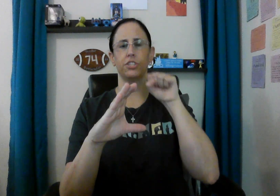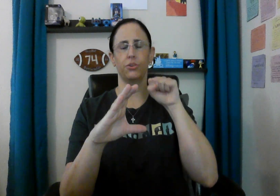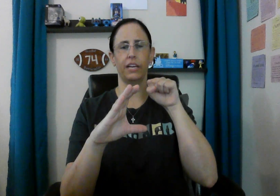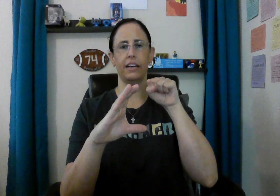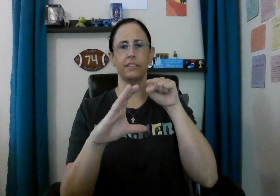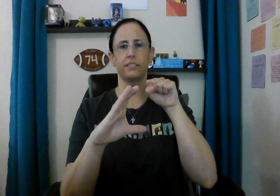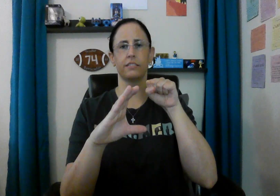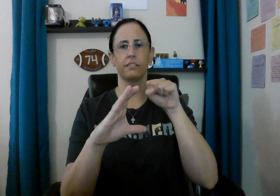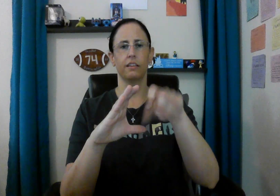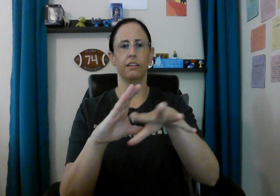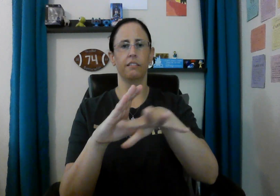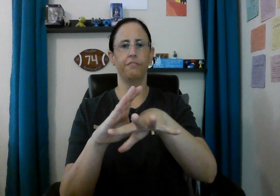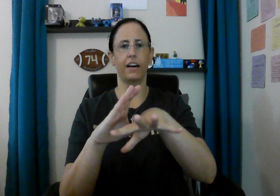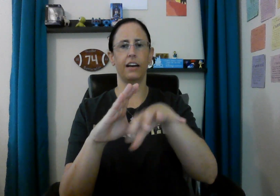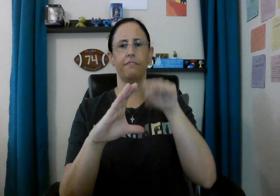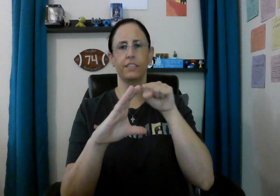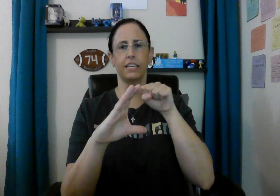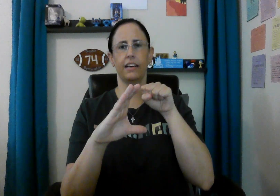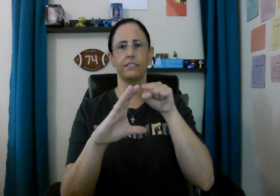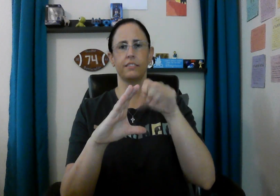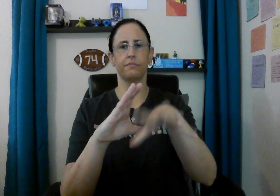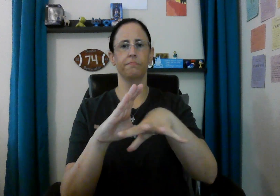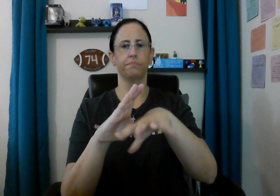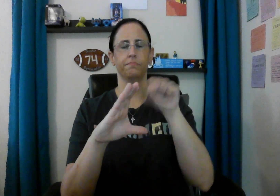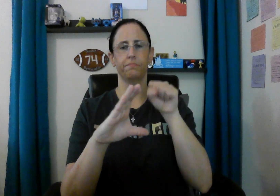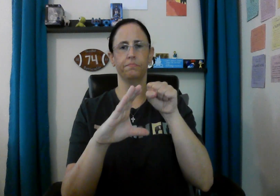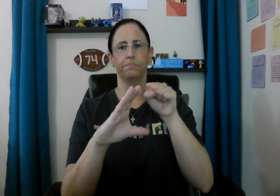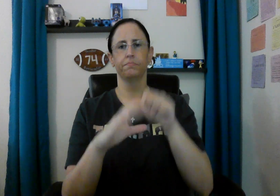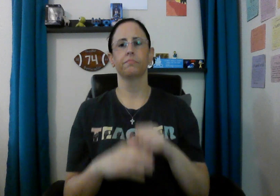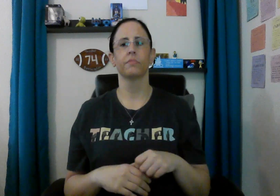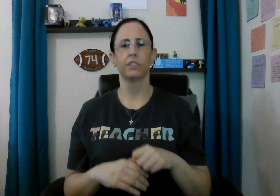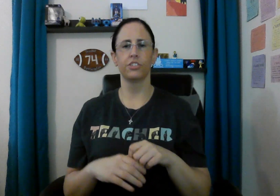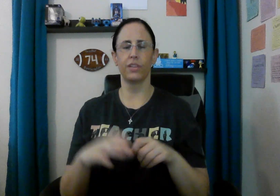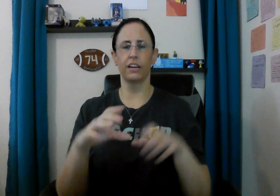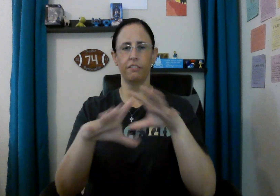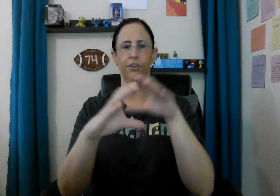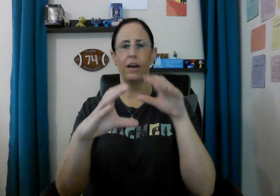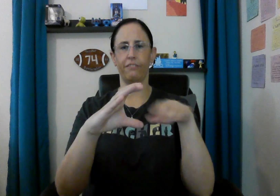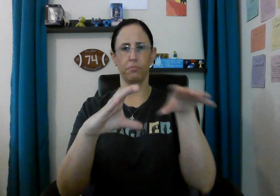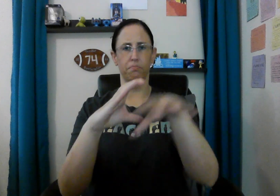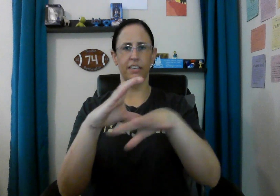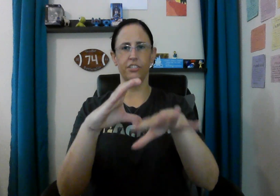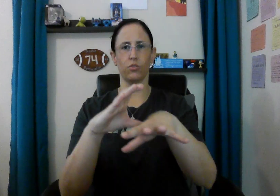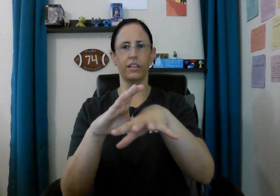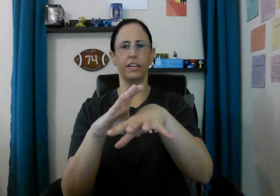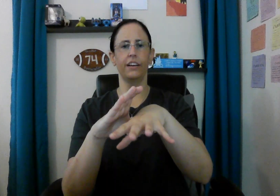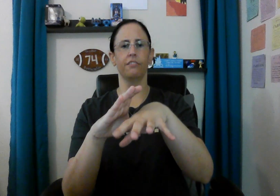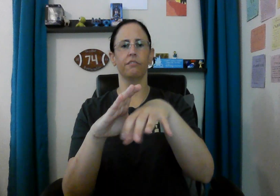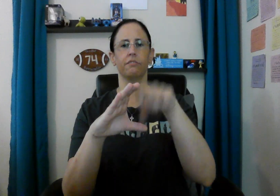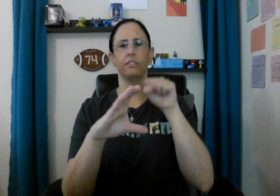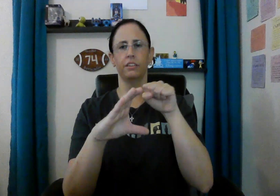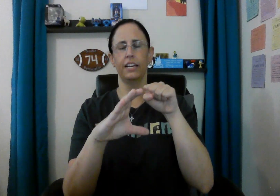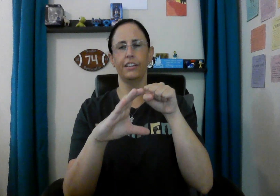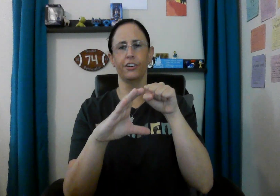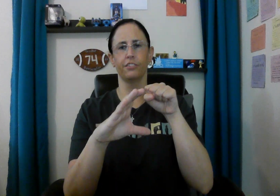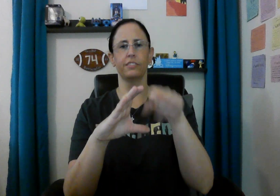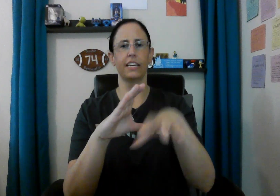an S, 5 to S. So think of you have your money stored in here and you're taking it